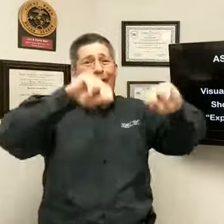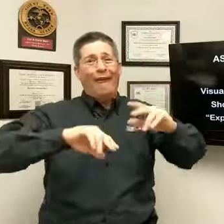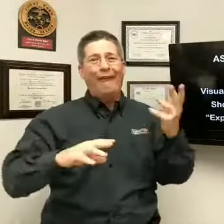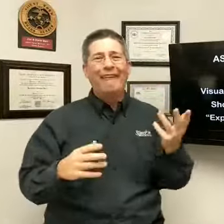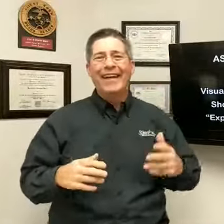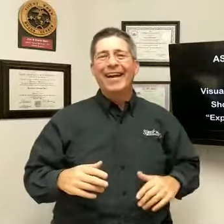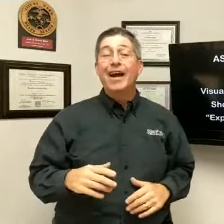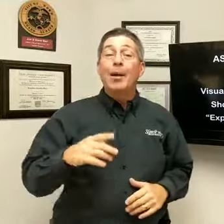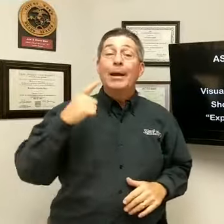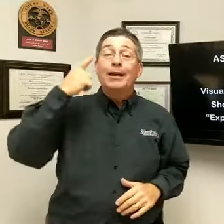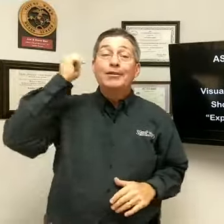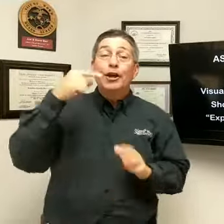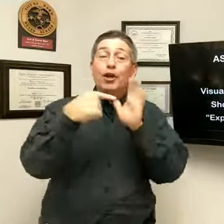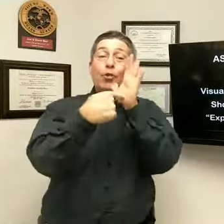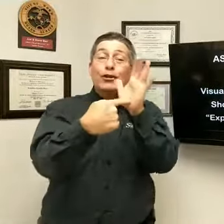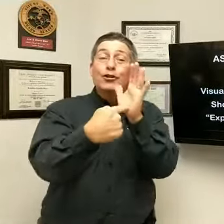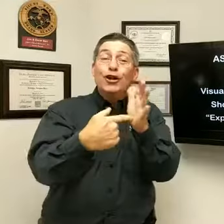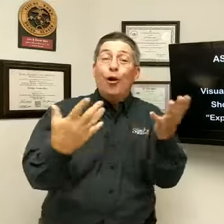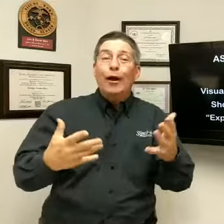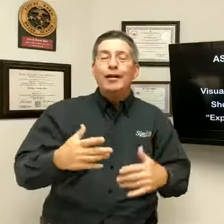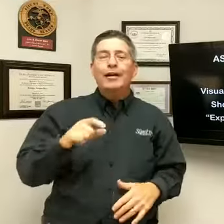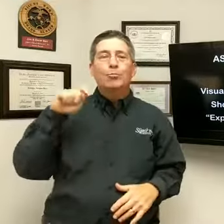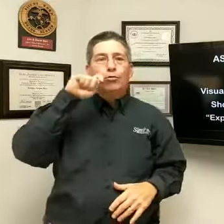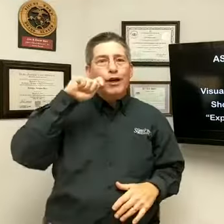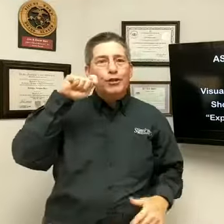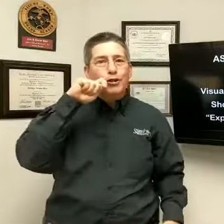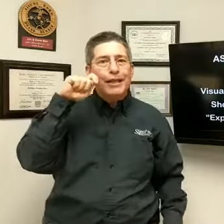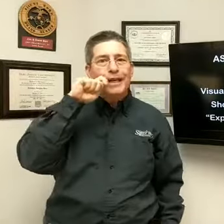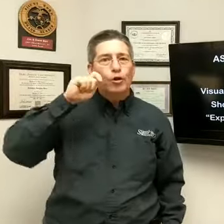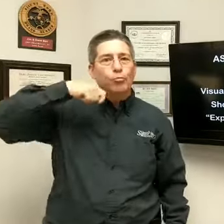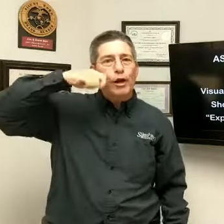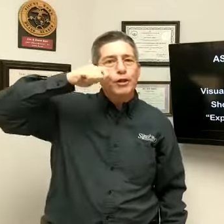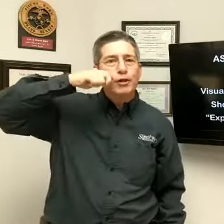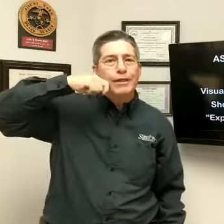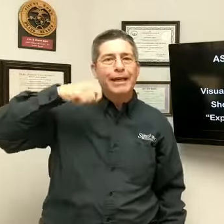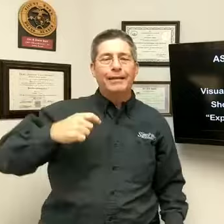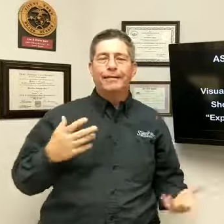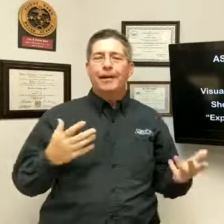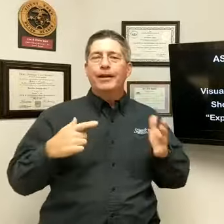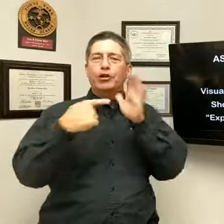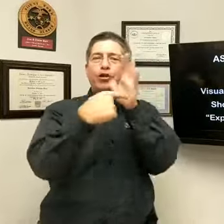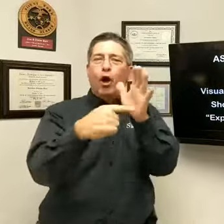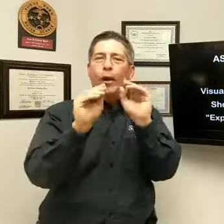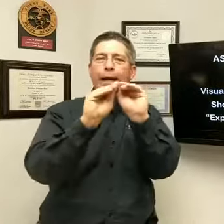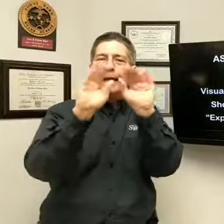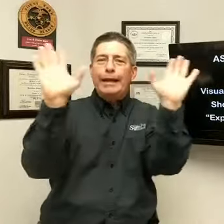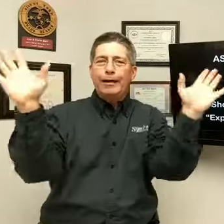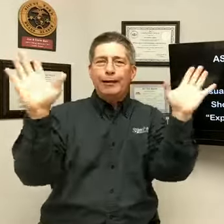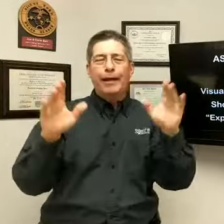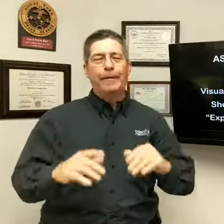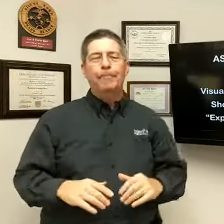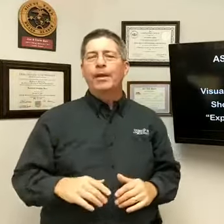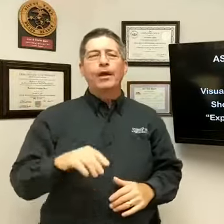no. Because you want to show it. Brush your teeth or brush your teeth. Show it clearly.